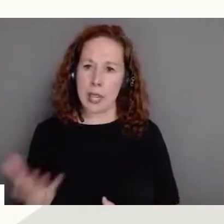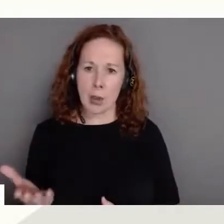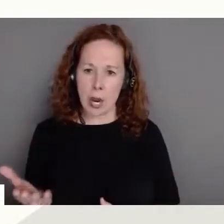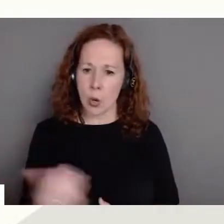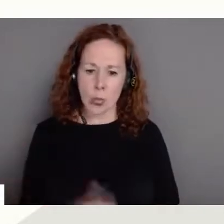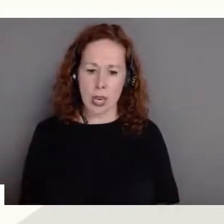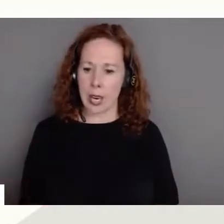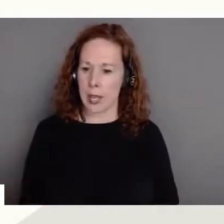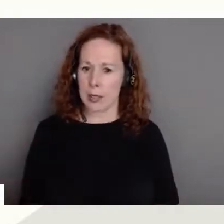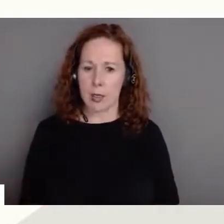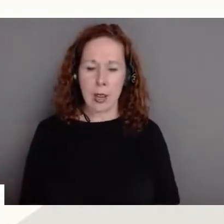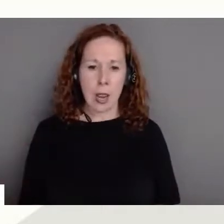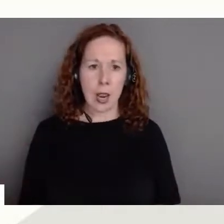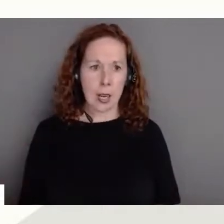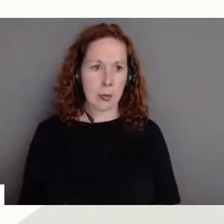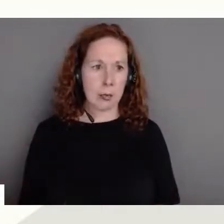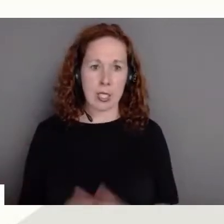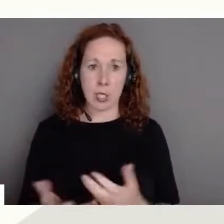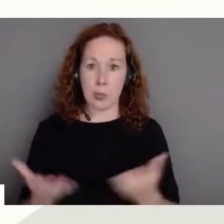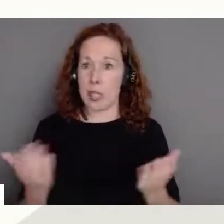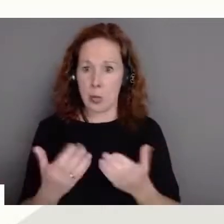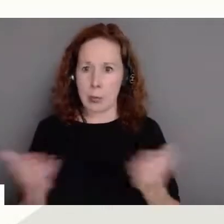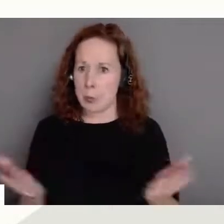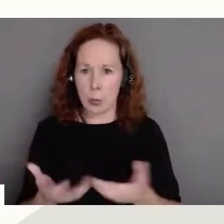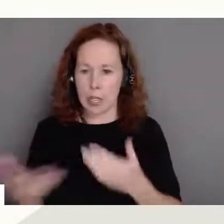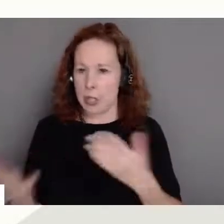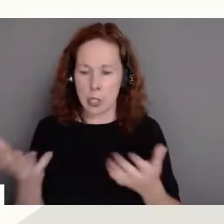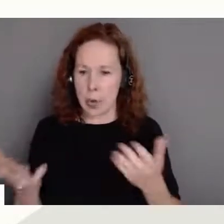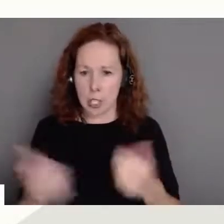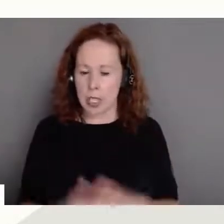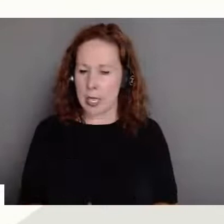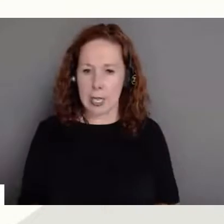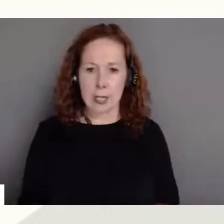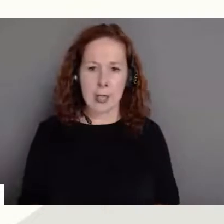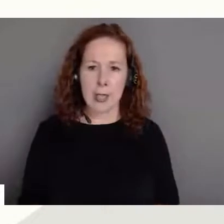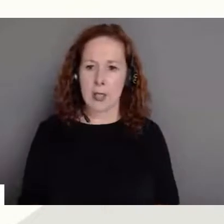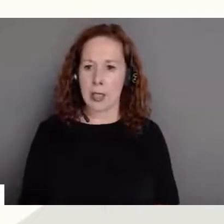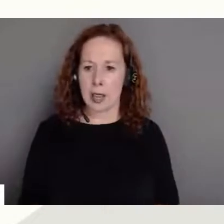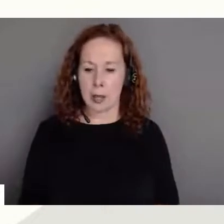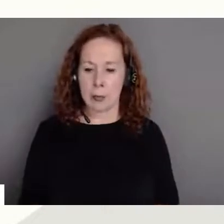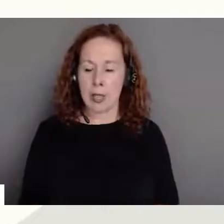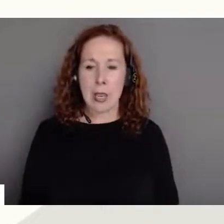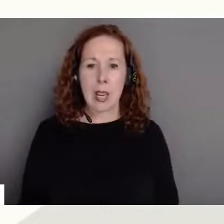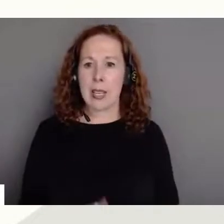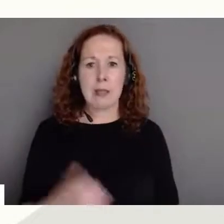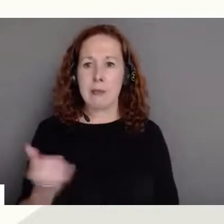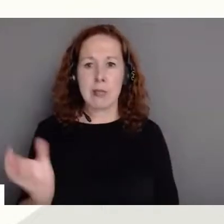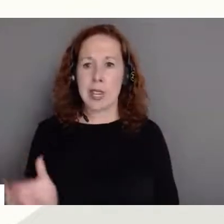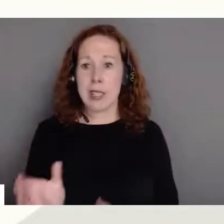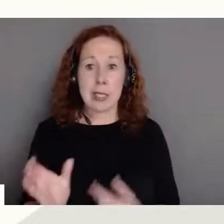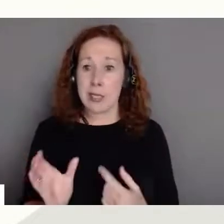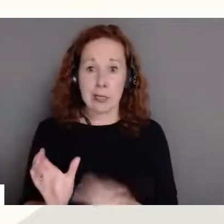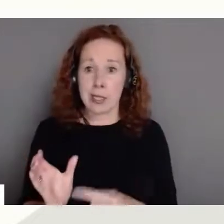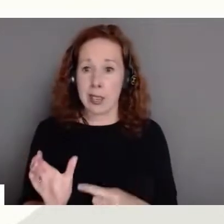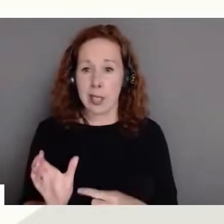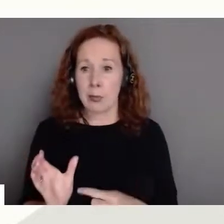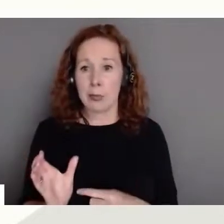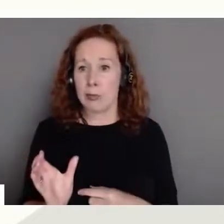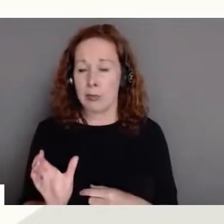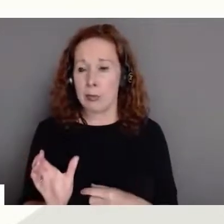like when they're out and it's just with hearing people, whatever interaction it is, the uh,